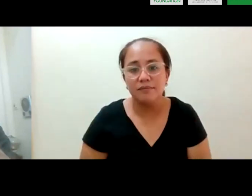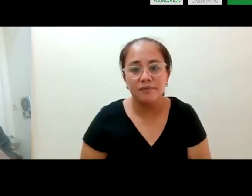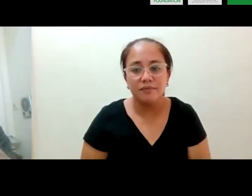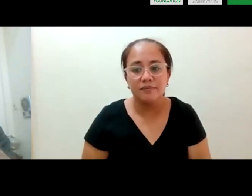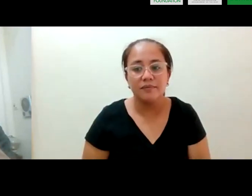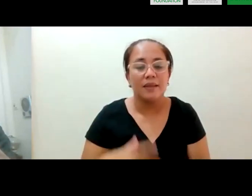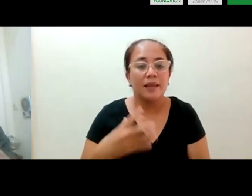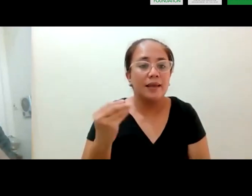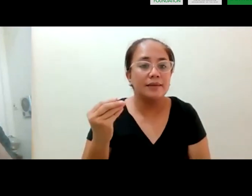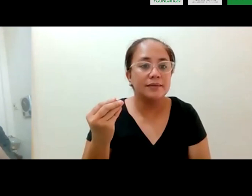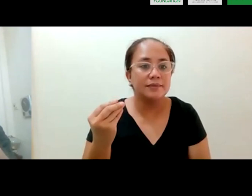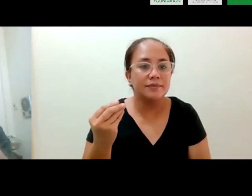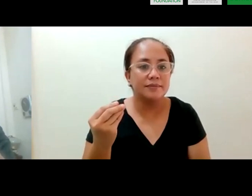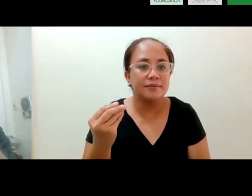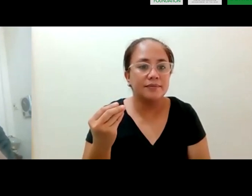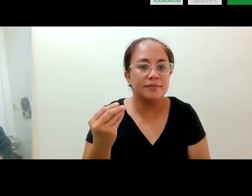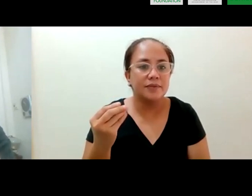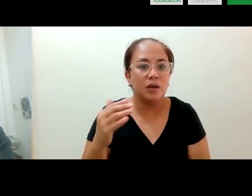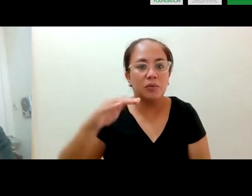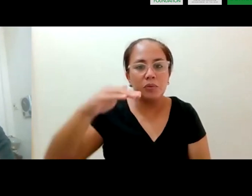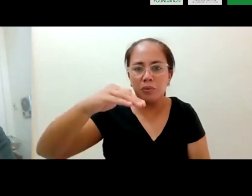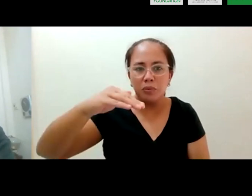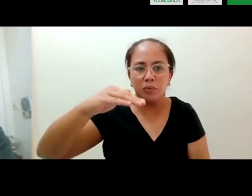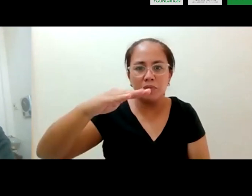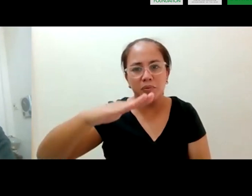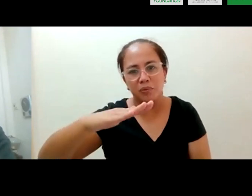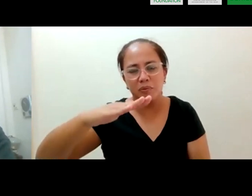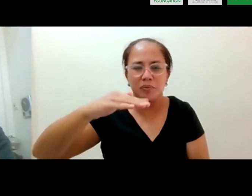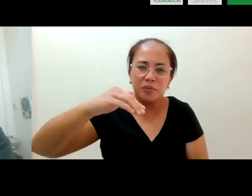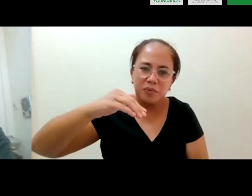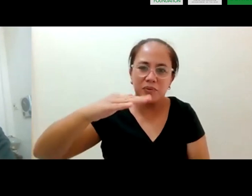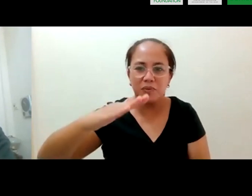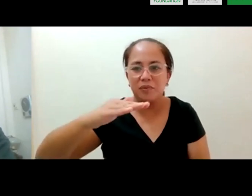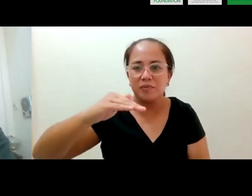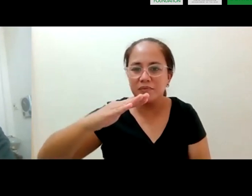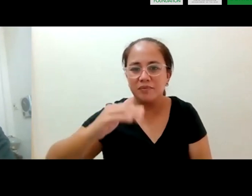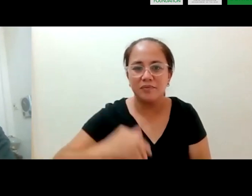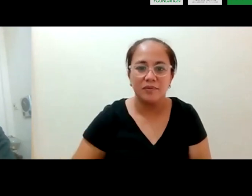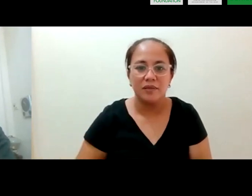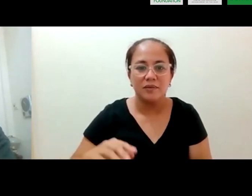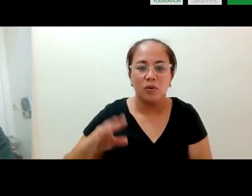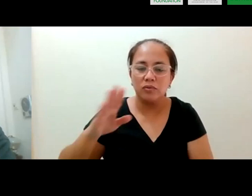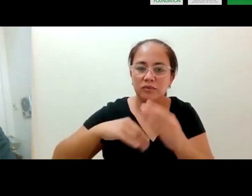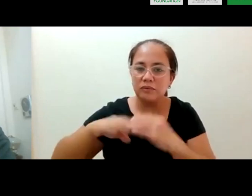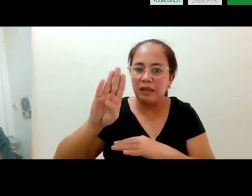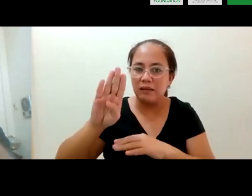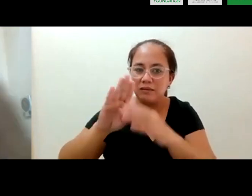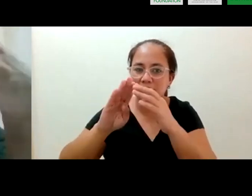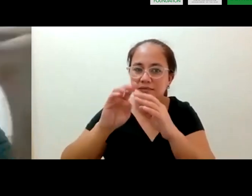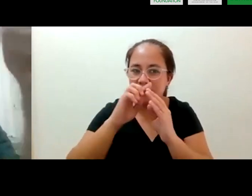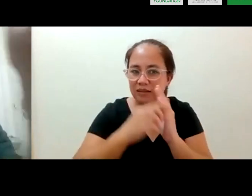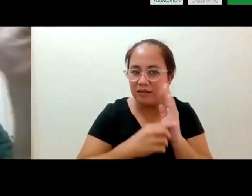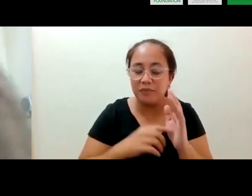And, you know, tapered versus not tapered, B hand shape. We'll come back to that, but that'll